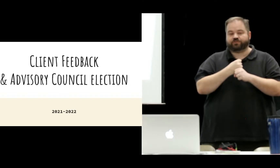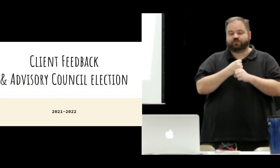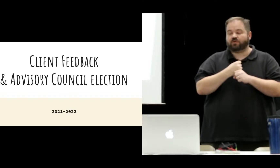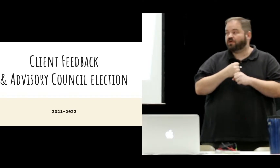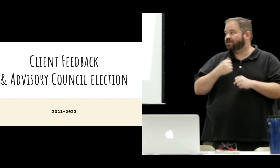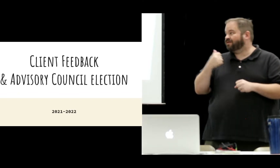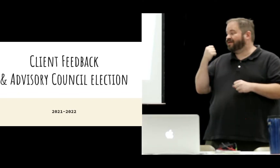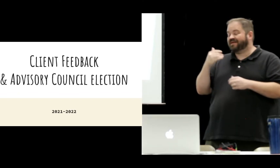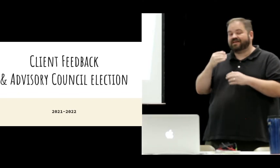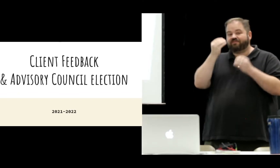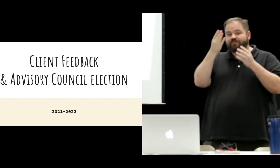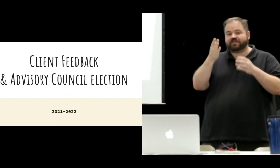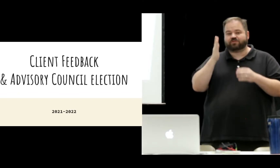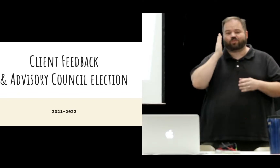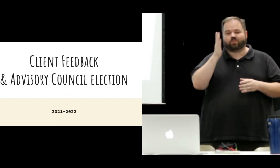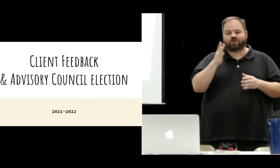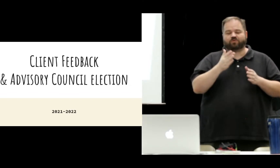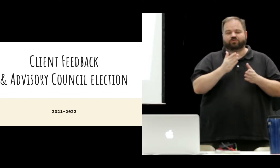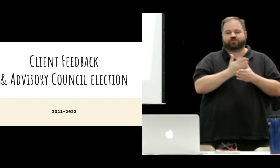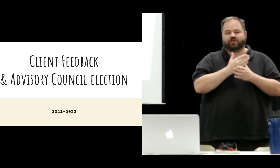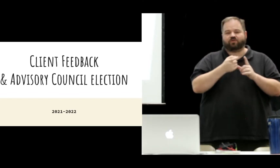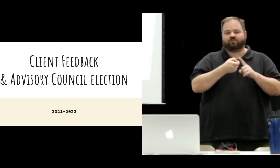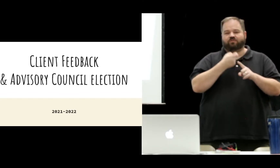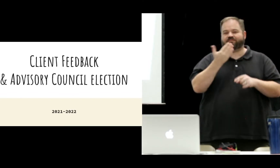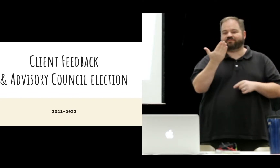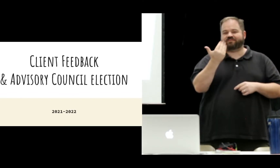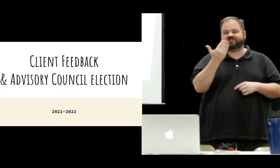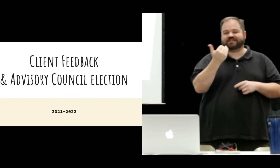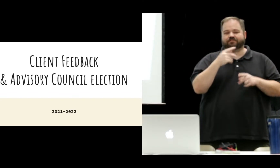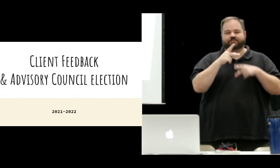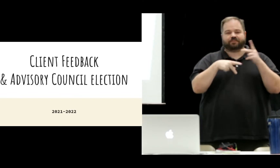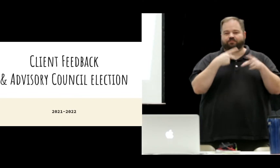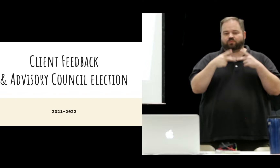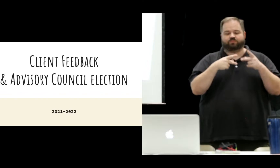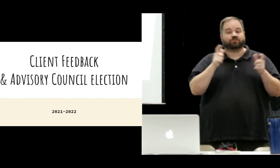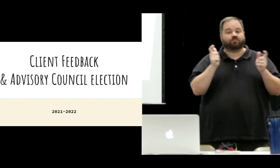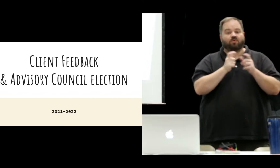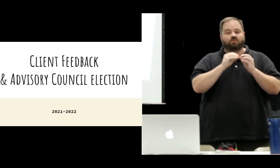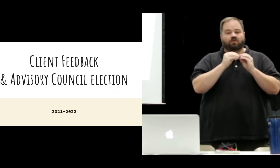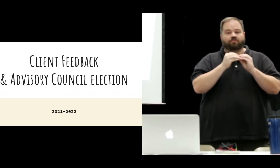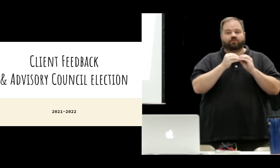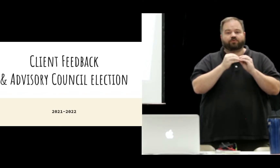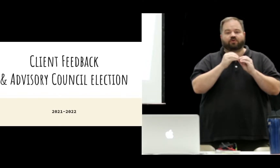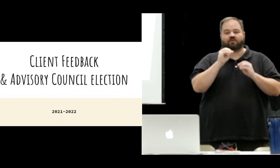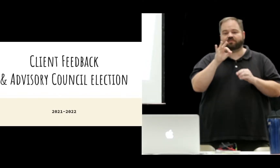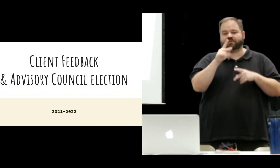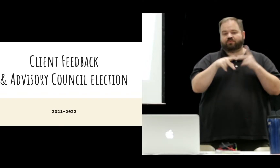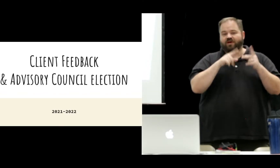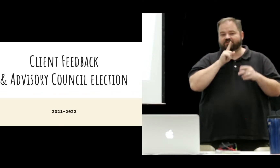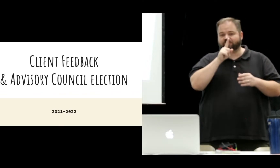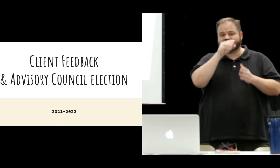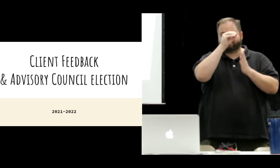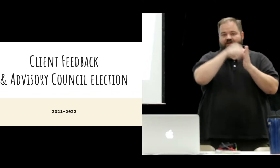made throughout the course of the year. And we'll also be sharing more specifically 15